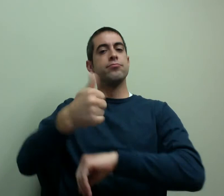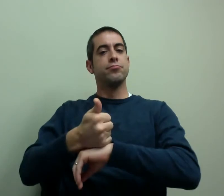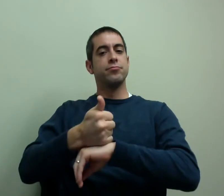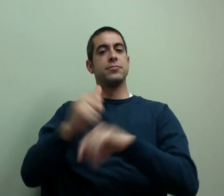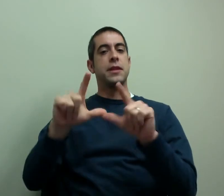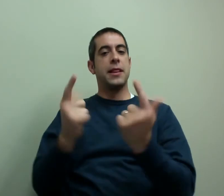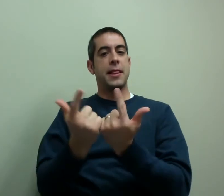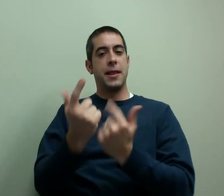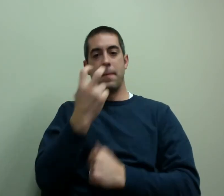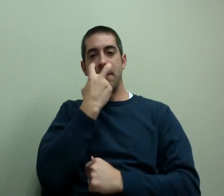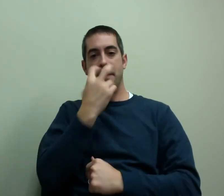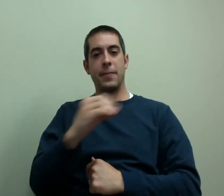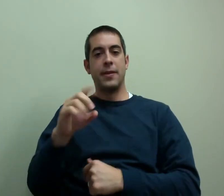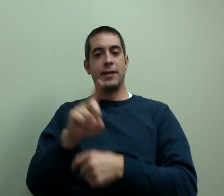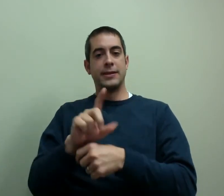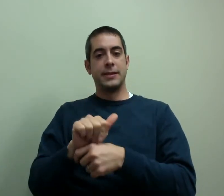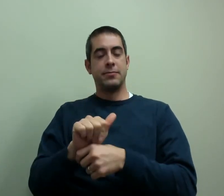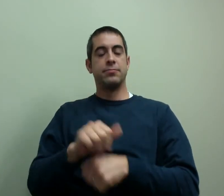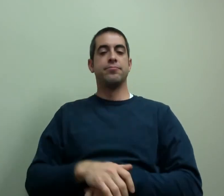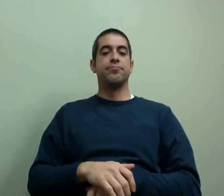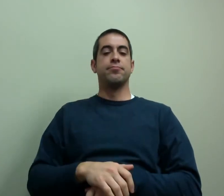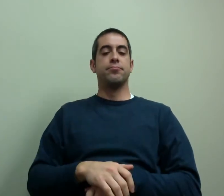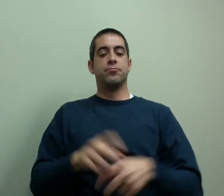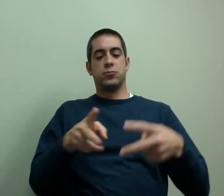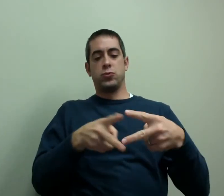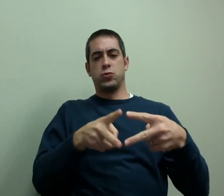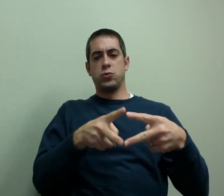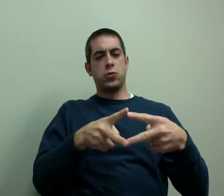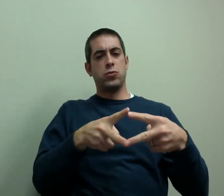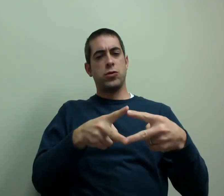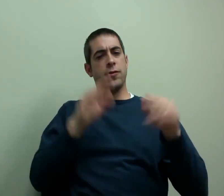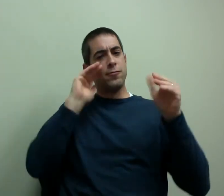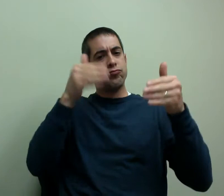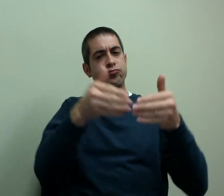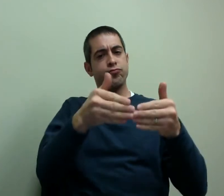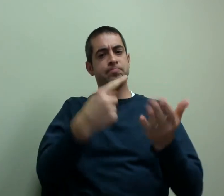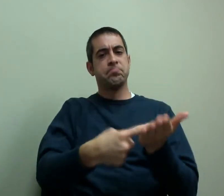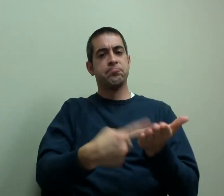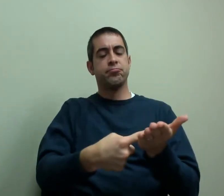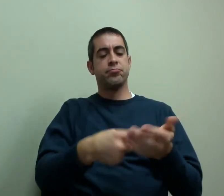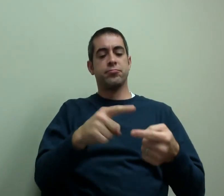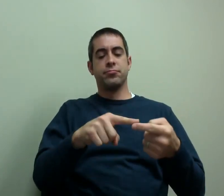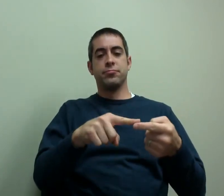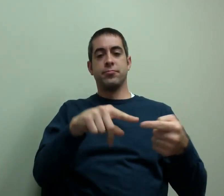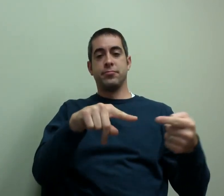had two main points. One, public access videophones,